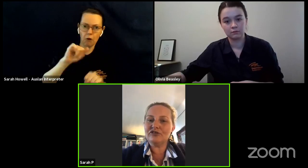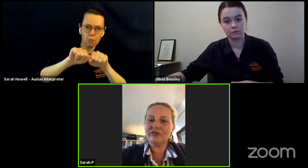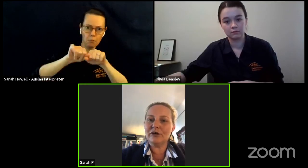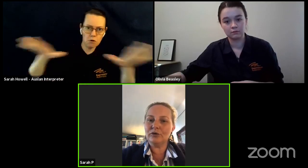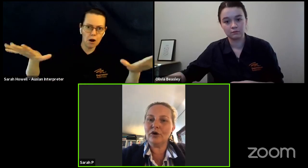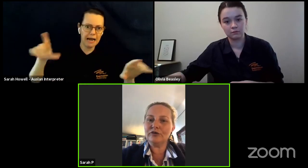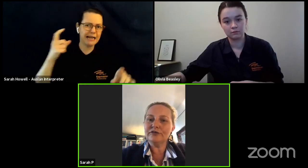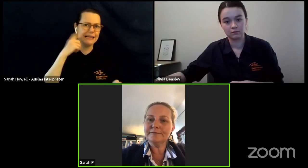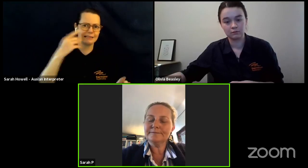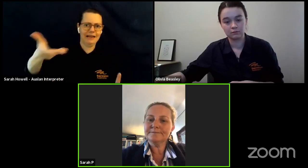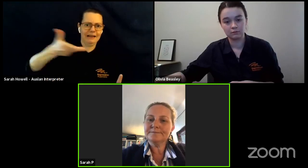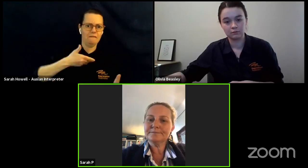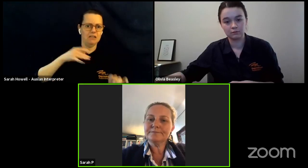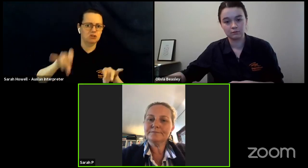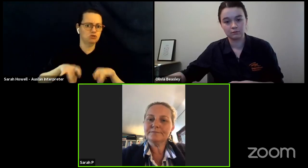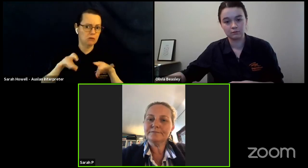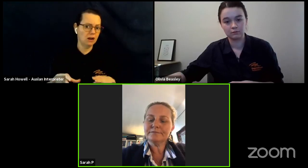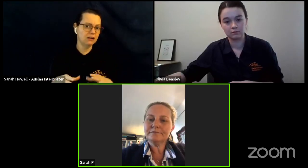vaccinated country or not.